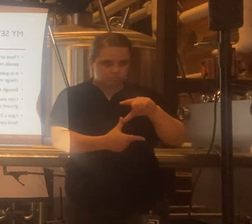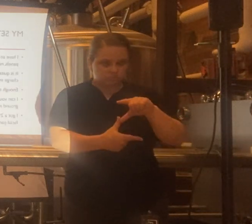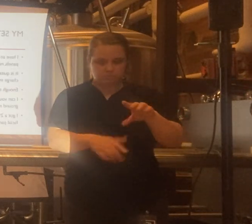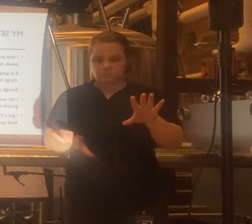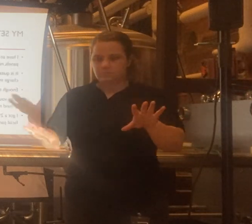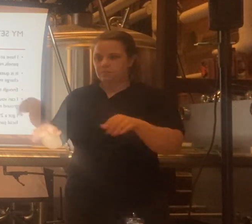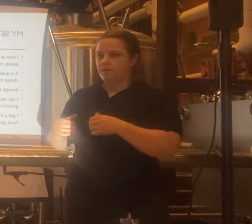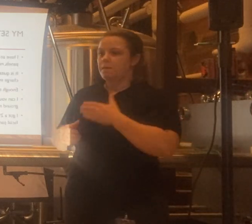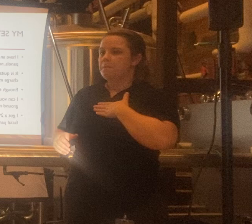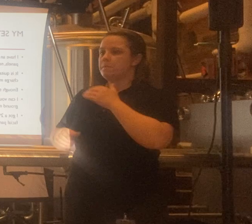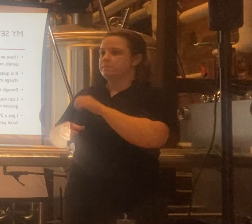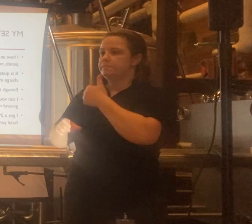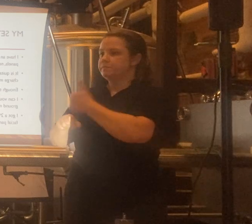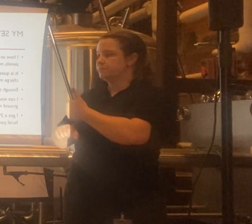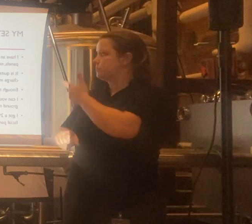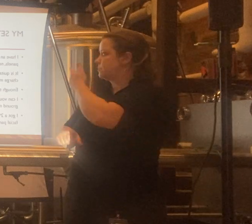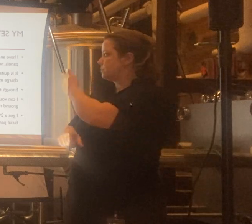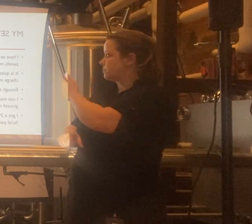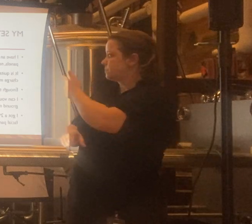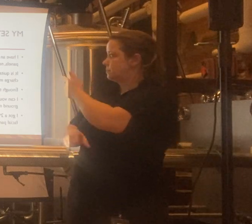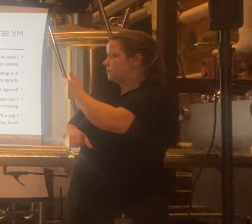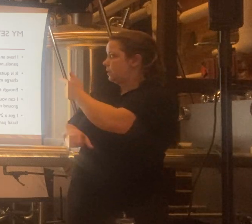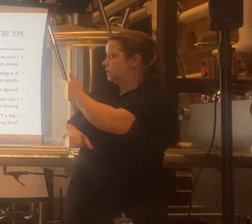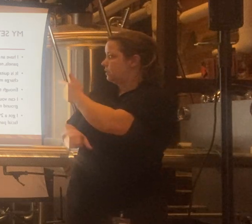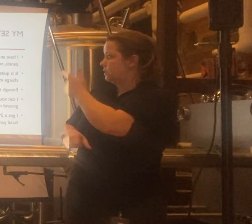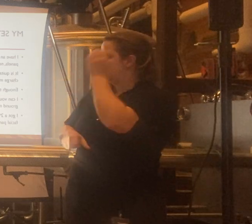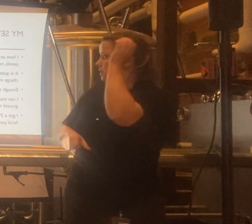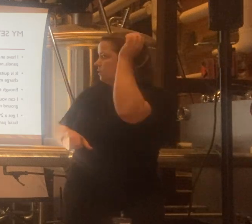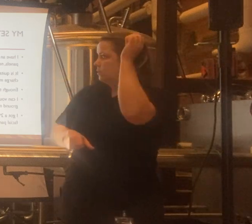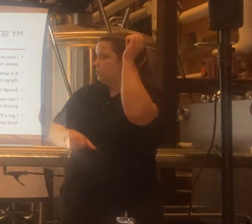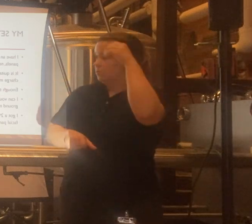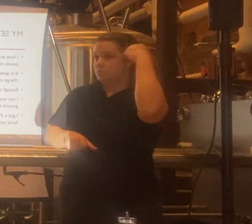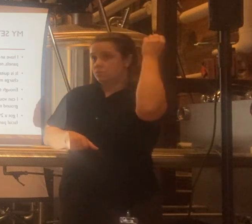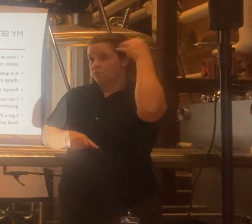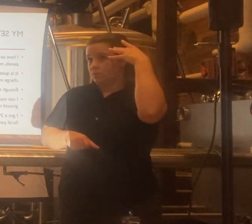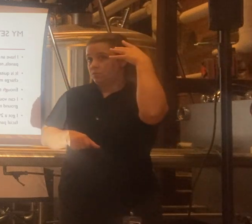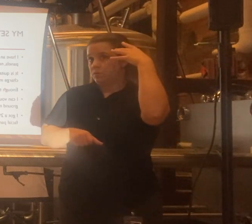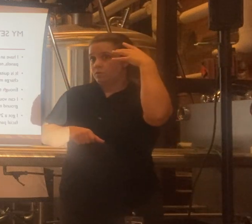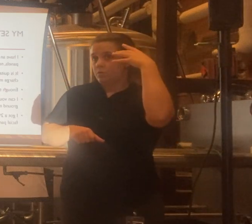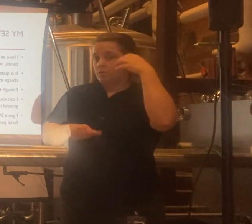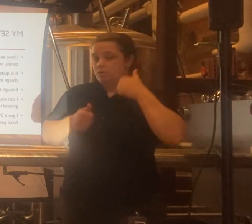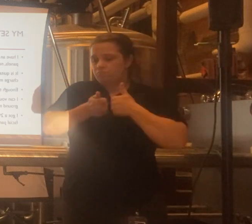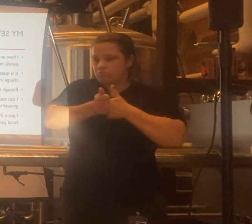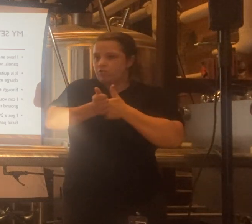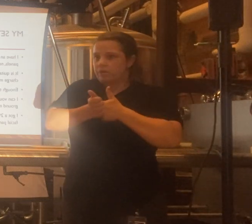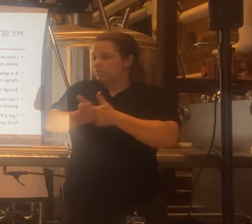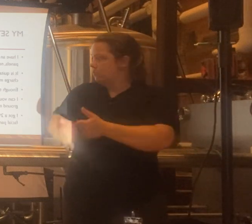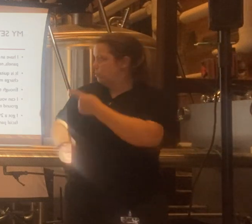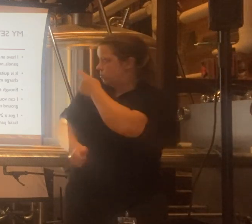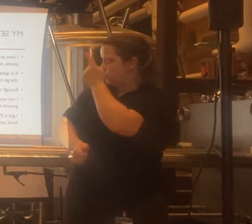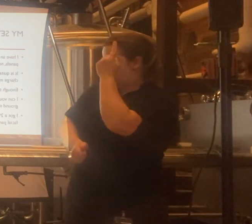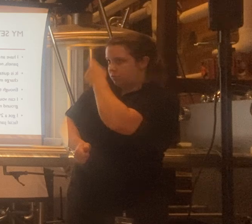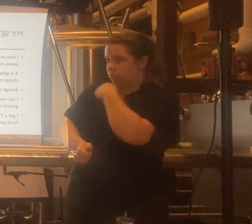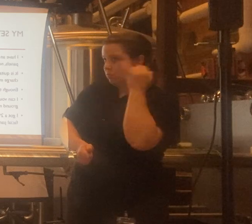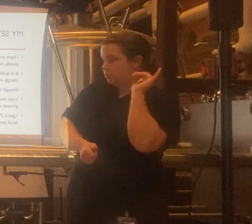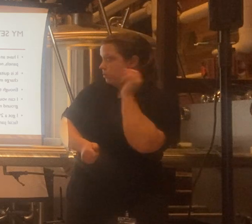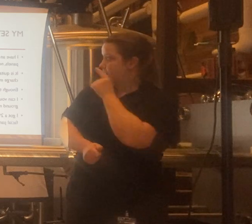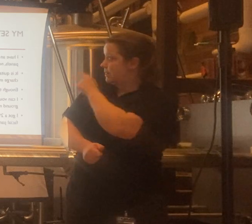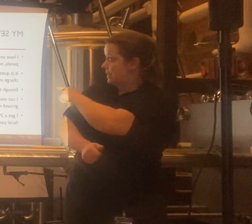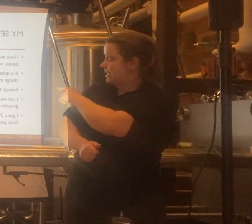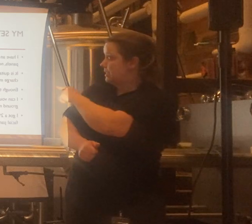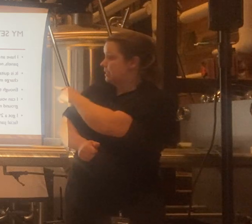what the solar trackers look like. That isn't mine, but it looks like mine, as you'll see in a second. EcoWorthy makes them. They're